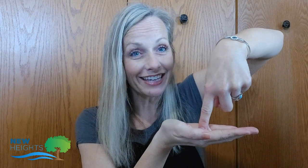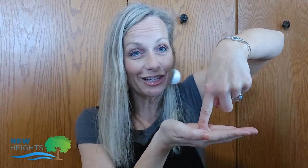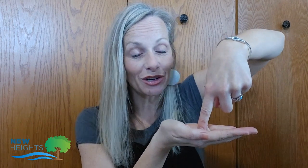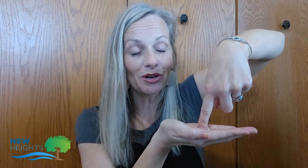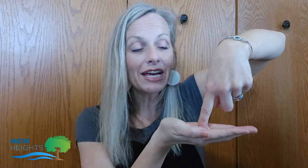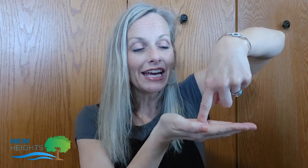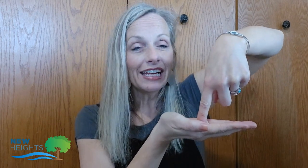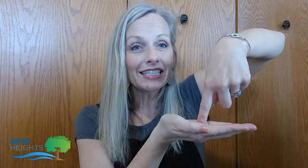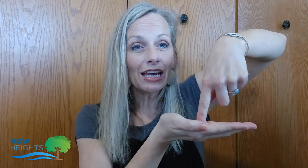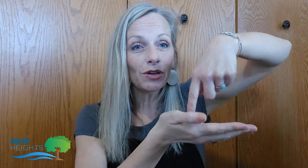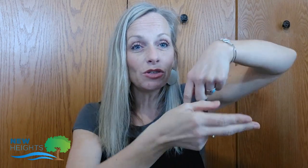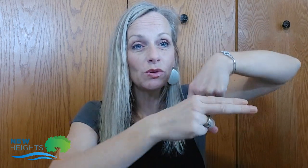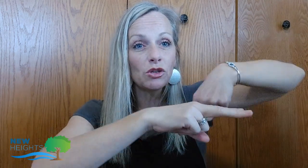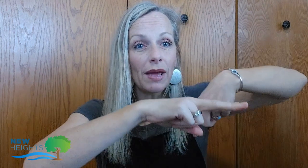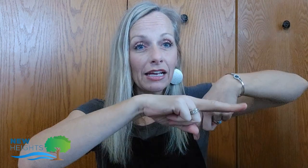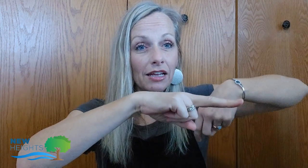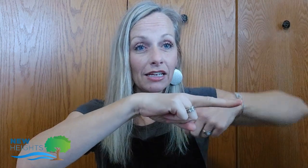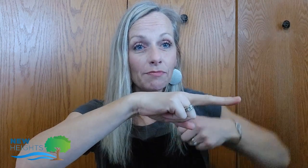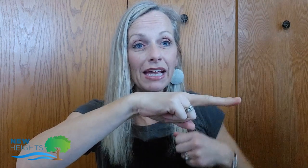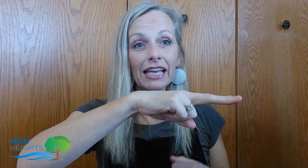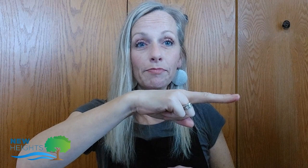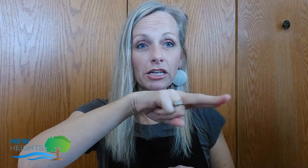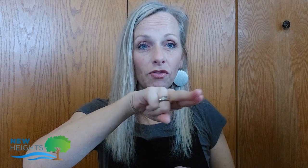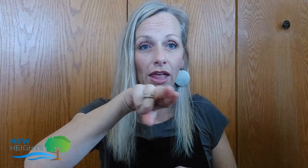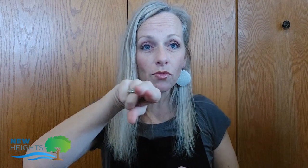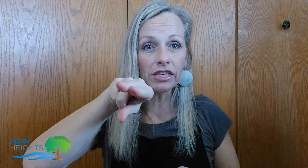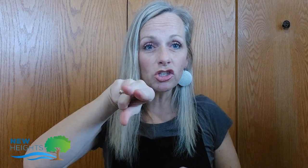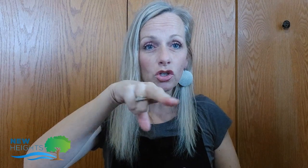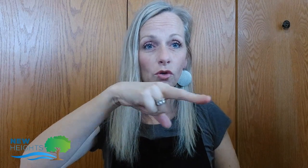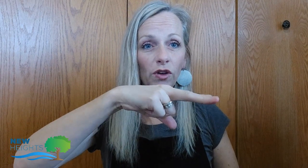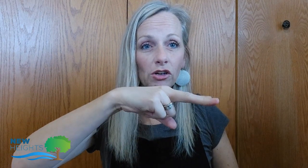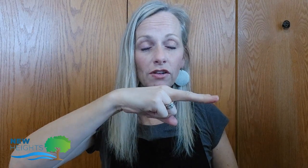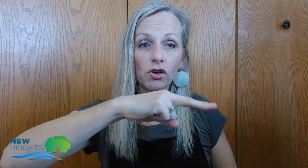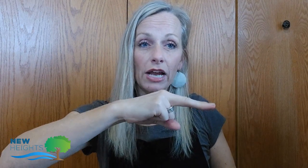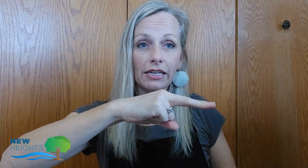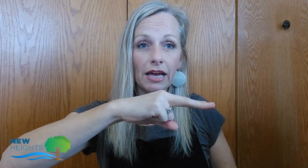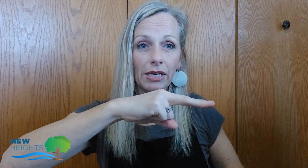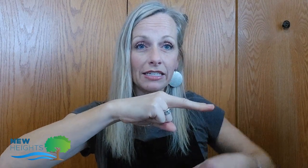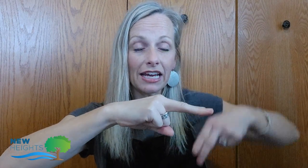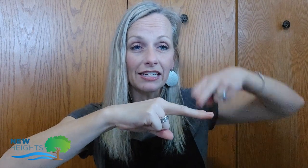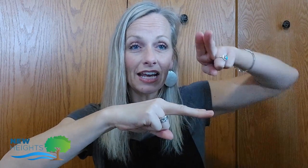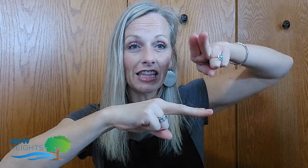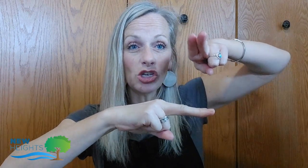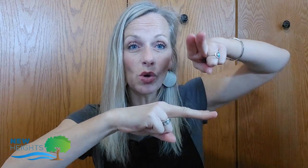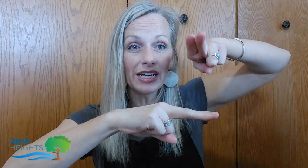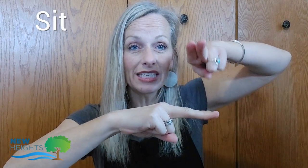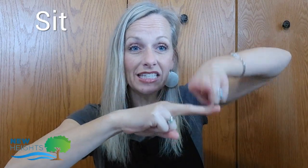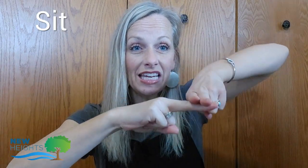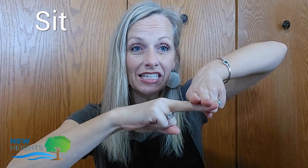not true. Instead, what you do is you make like a bench for them with these two fingers of your non-dominant hand, and then you sit